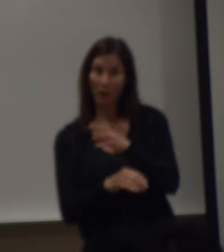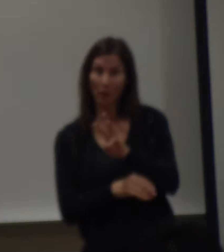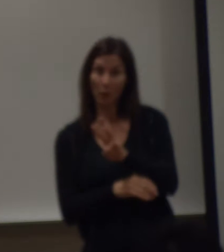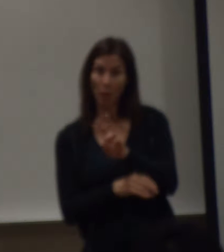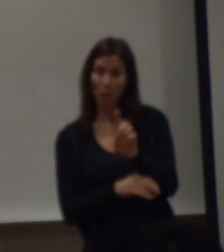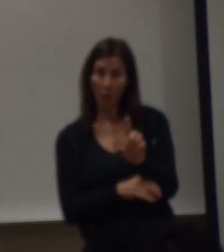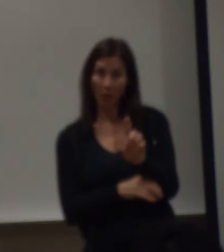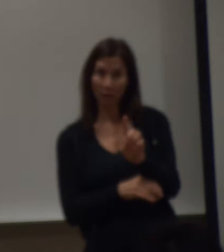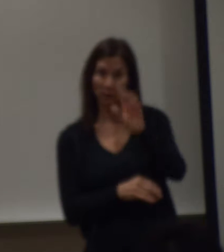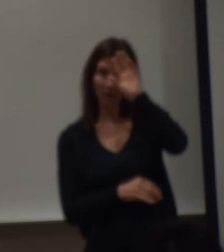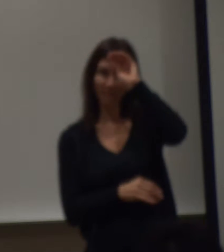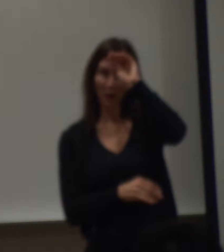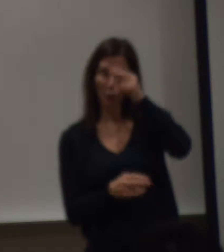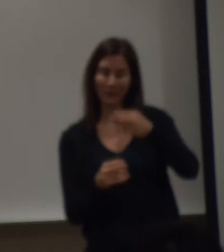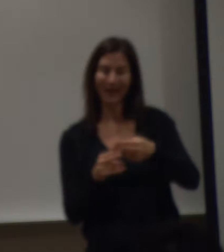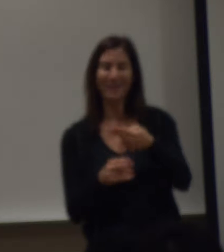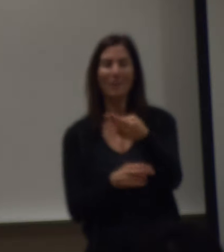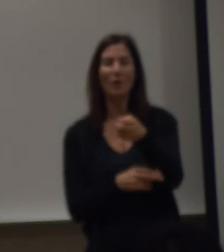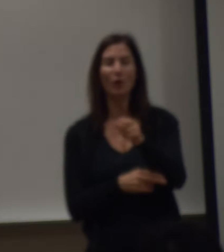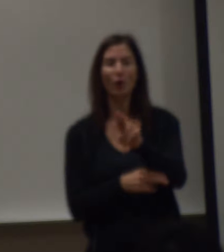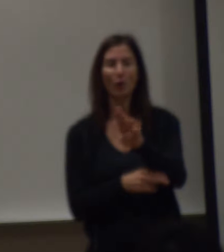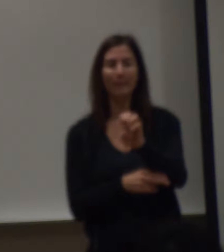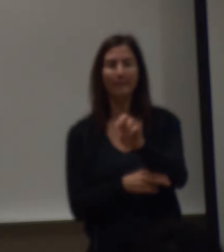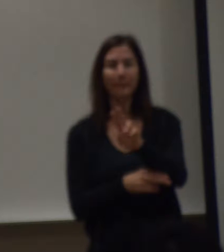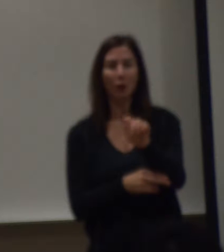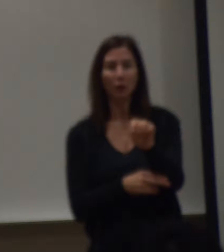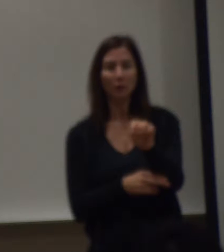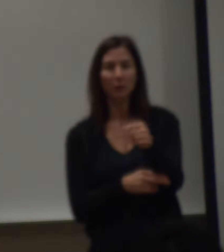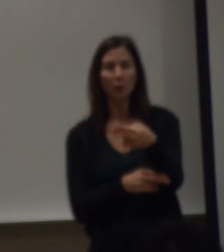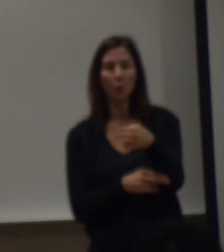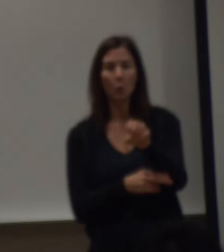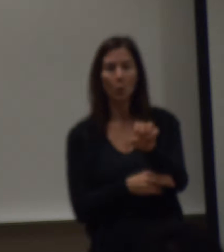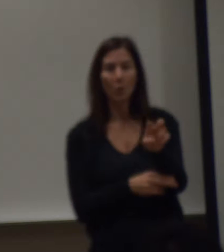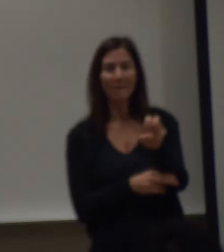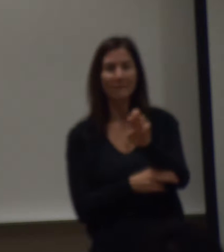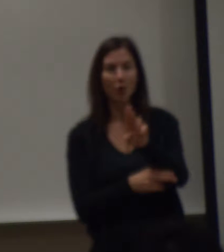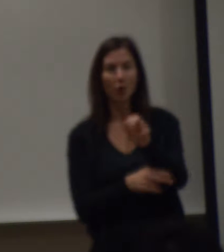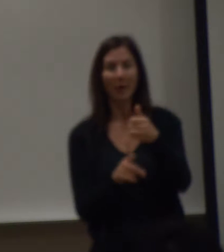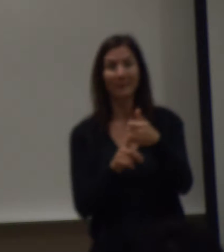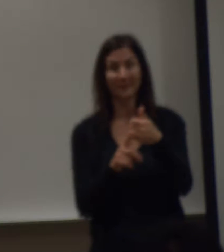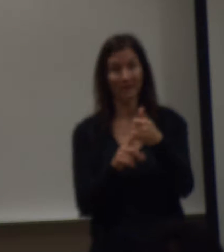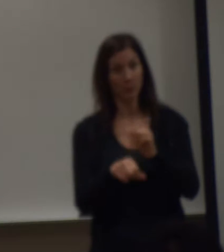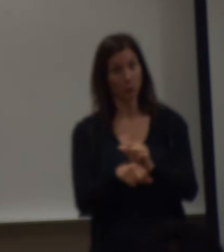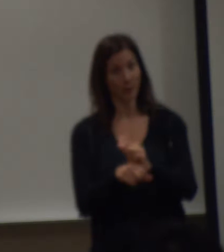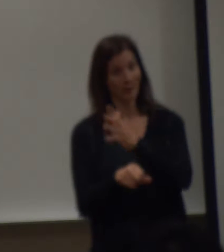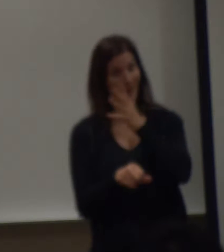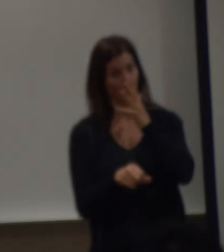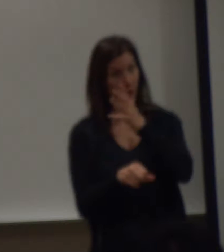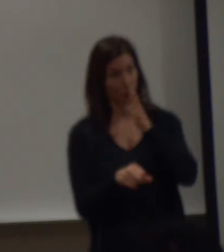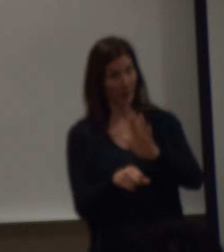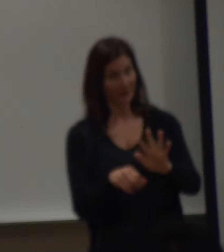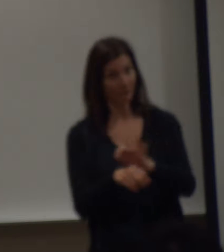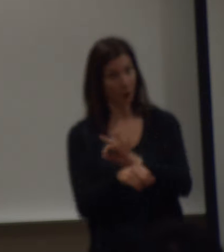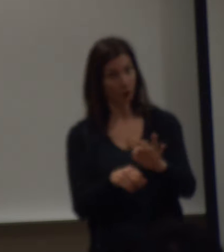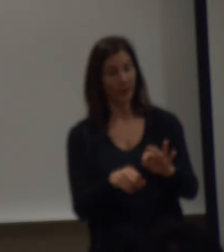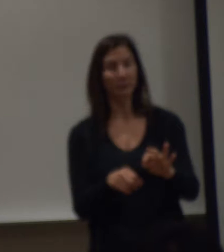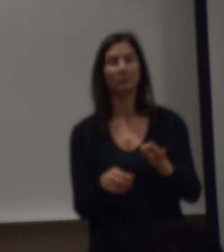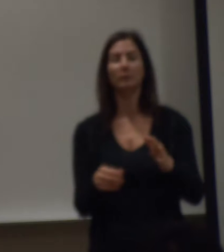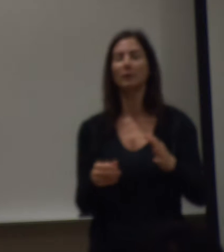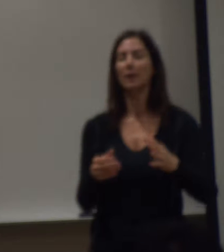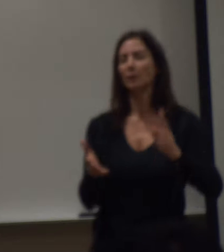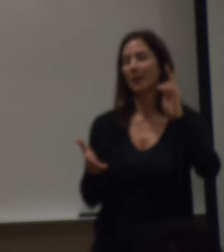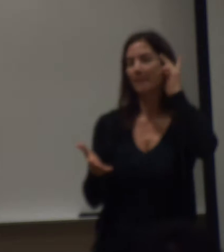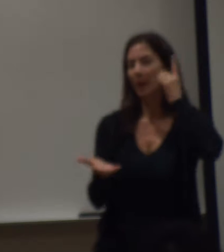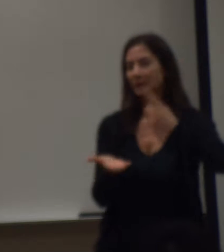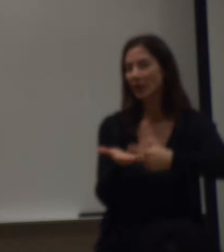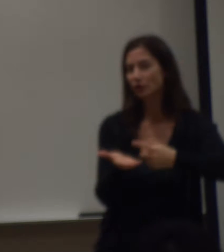fellow by the name of Herbert Hoover, who was working in agriculture, essentially functioning as a lobbyist for the